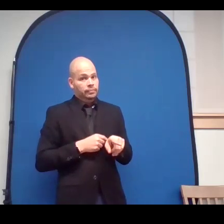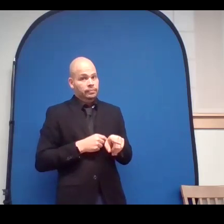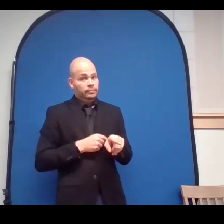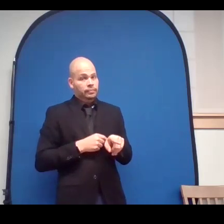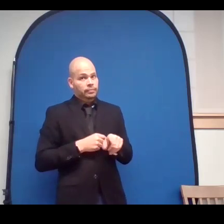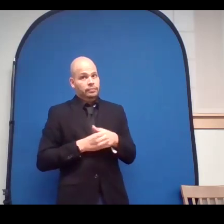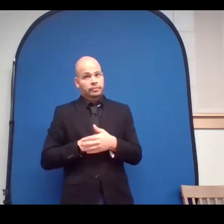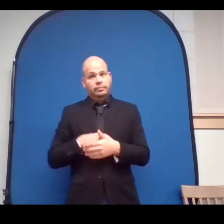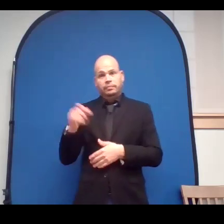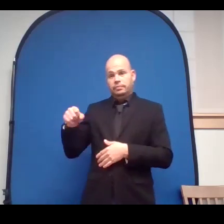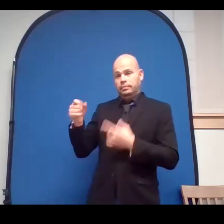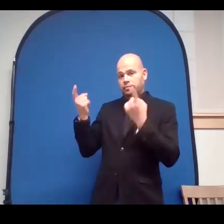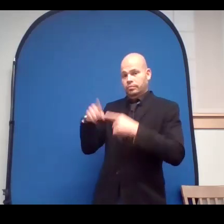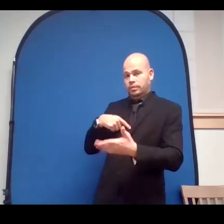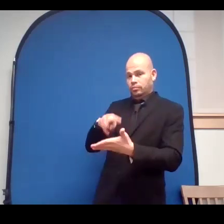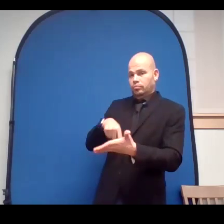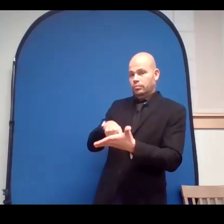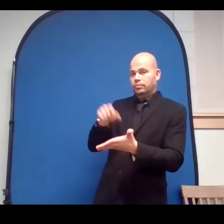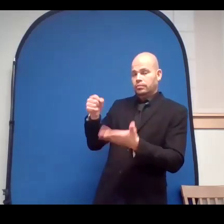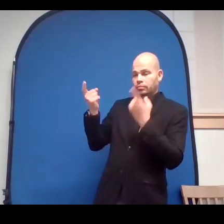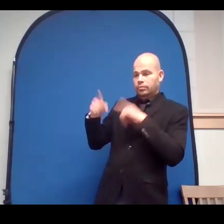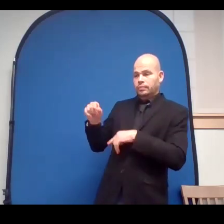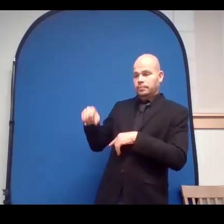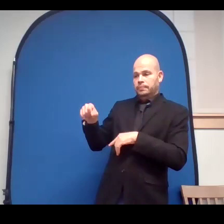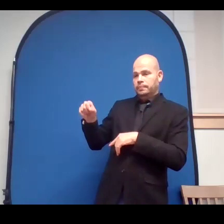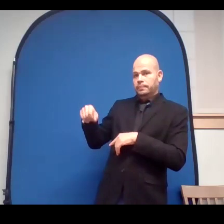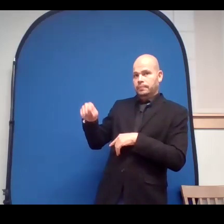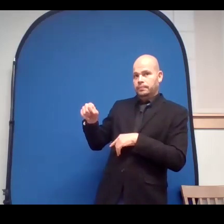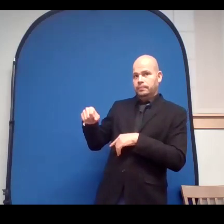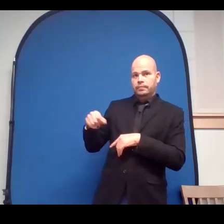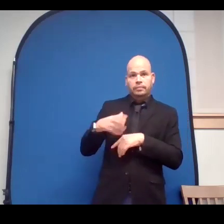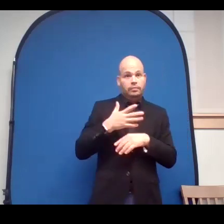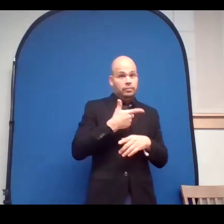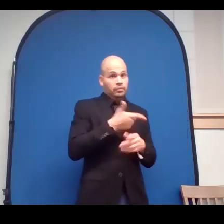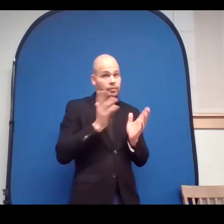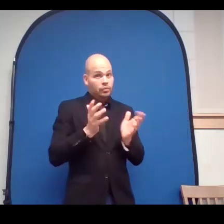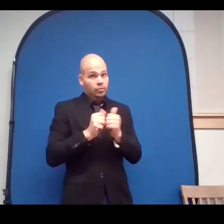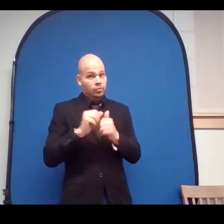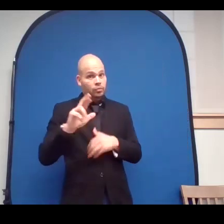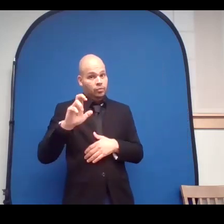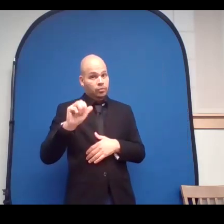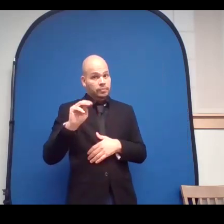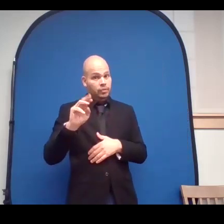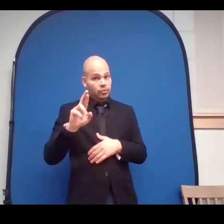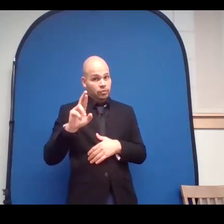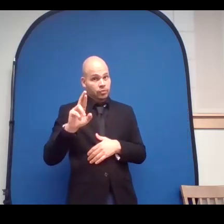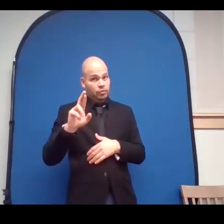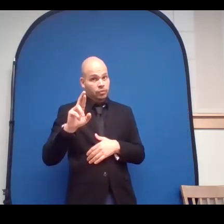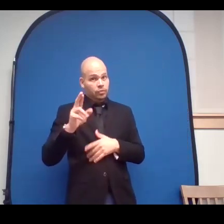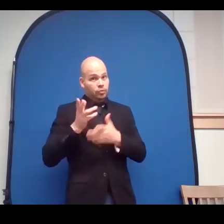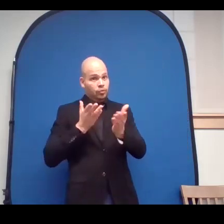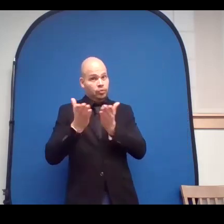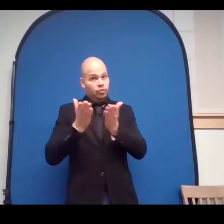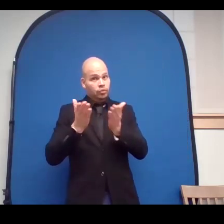Yes, sir. And it says, spoke with Commander Jeremy Reamer from Service Members Unit on July 27